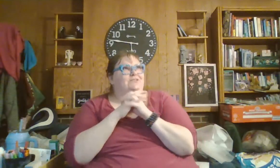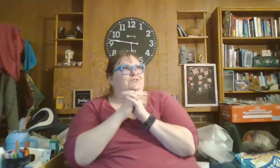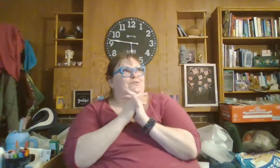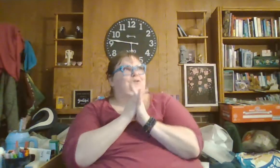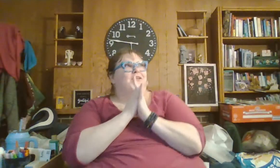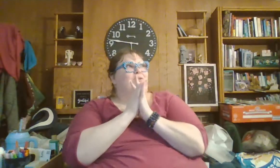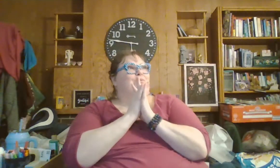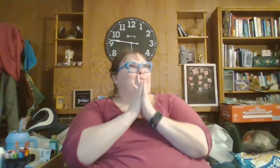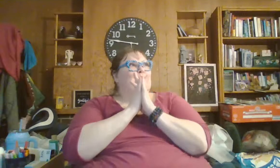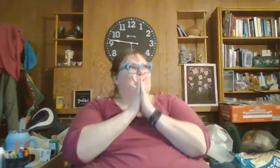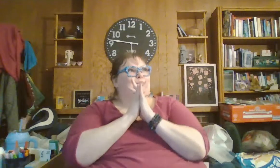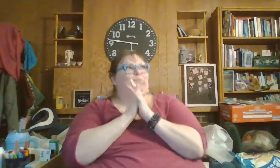2021.